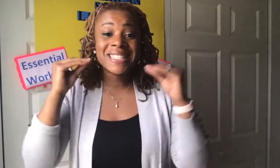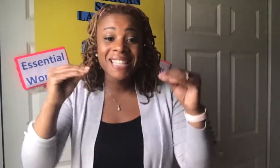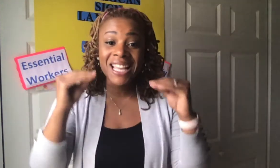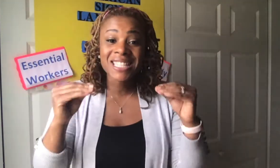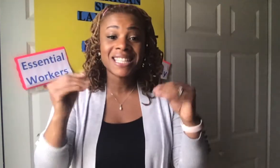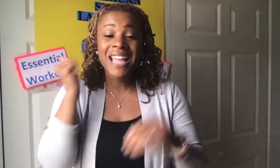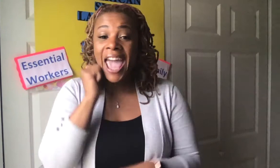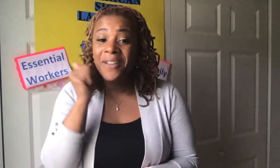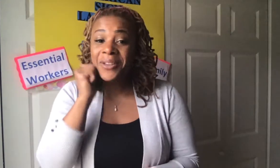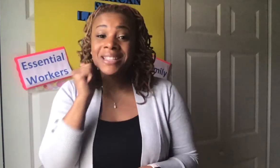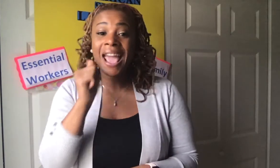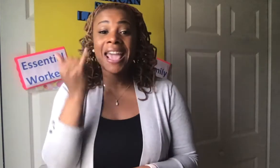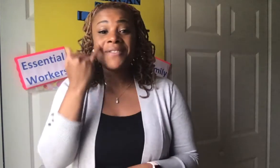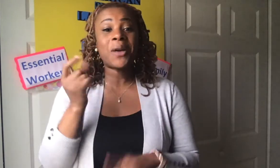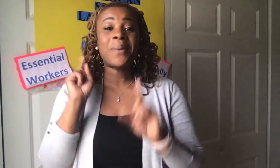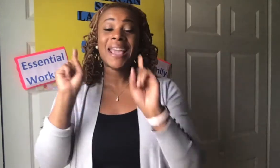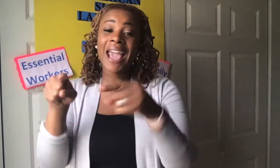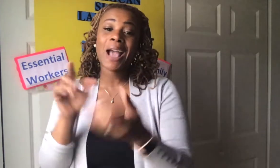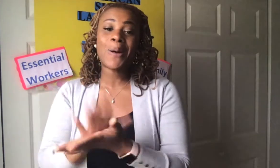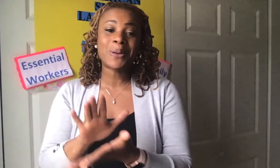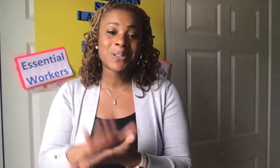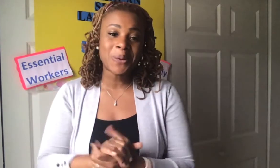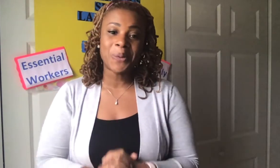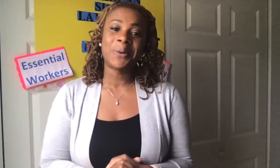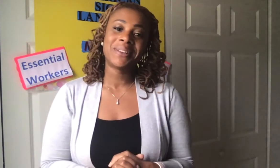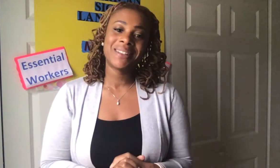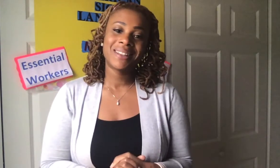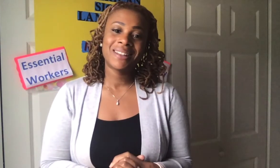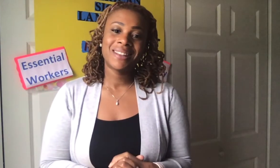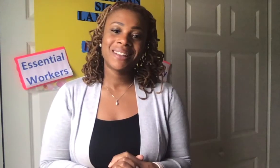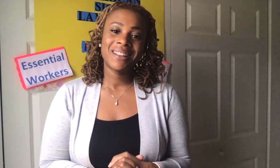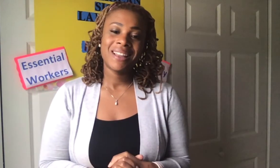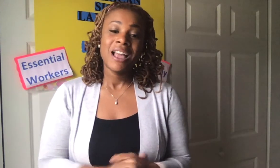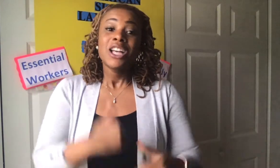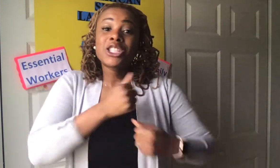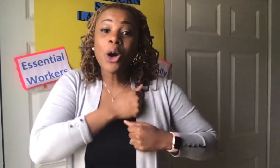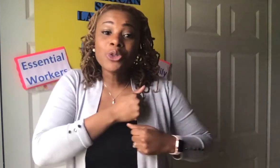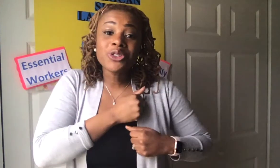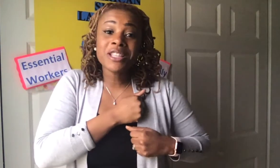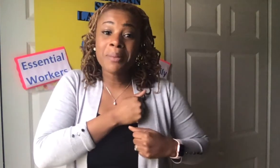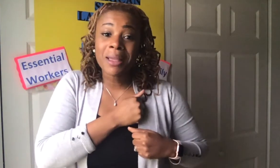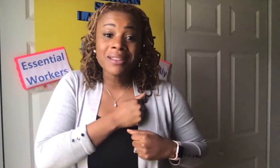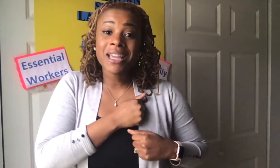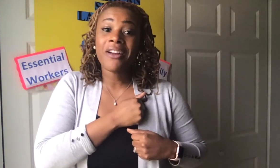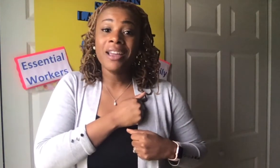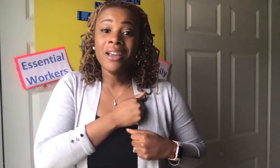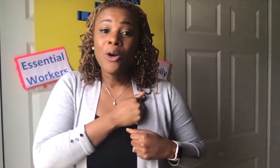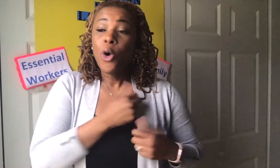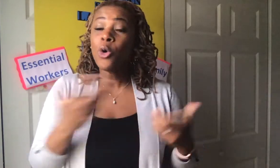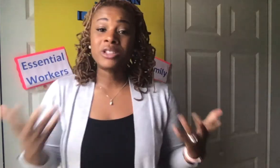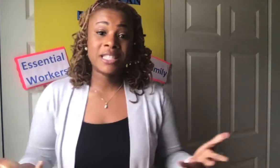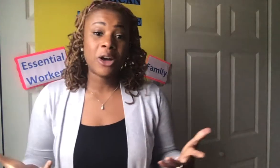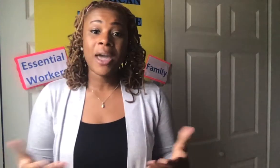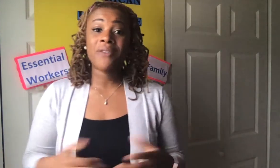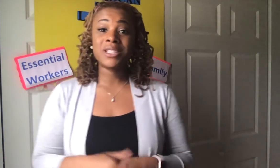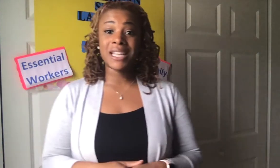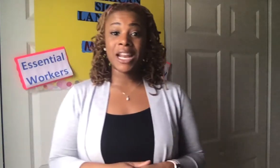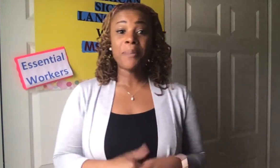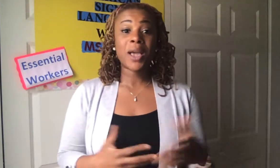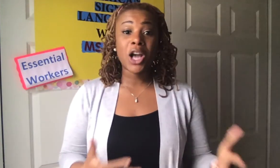teach us every day, even though we can't go to school. Soldiers in the military who are still having to get up and go.